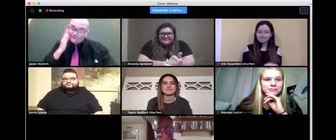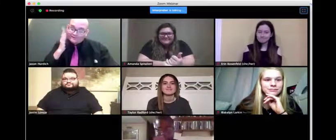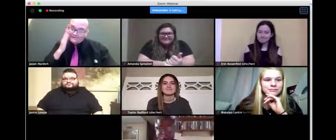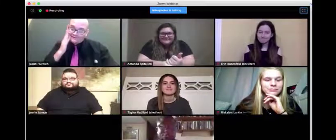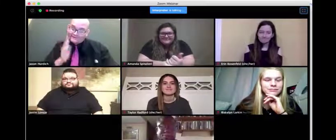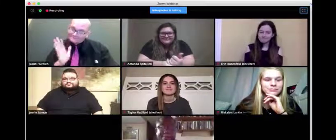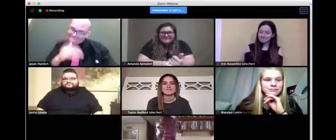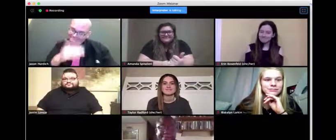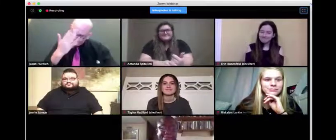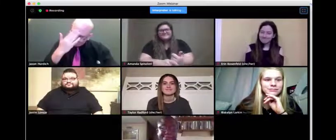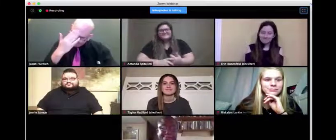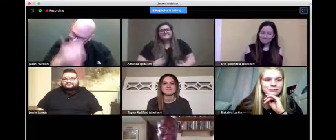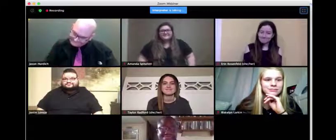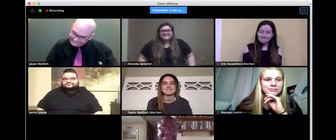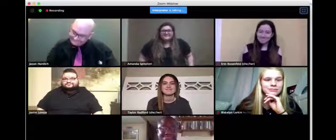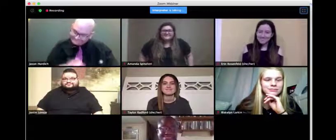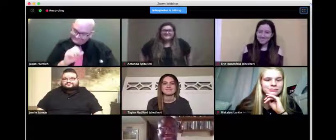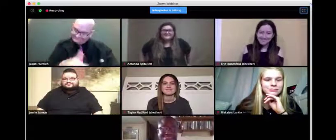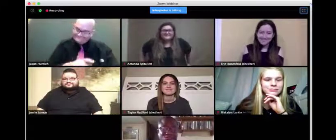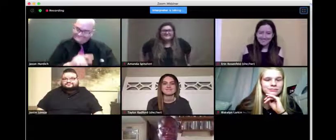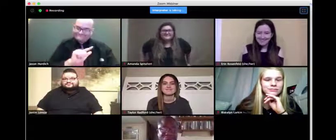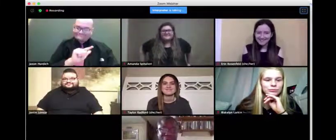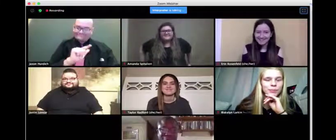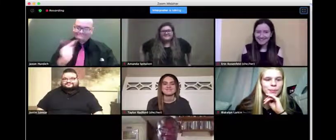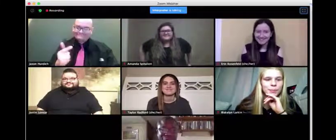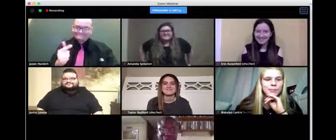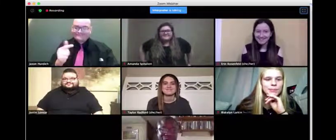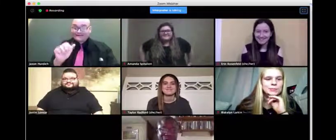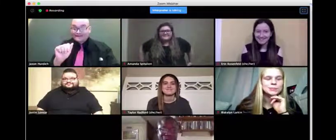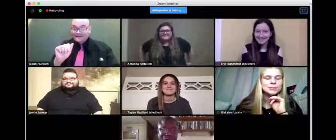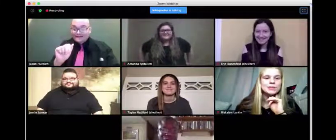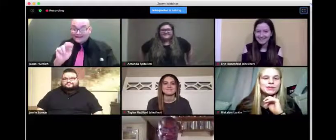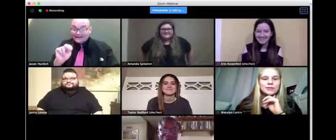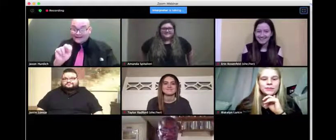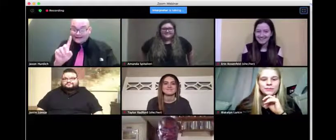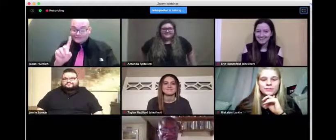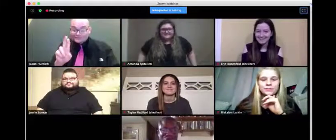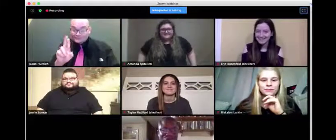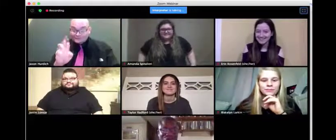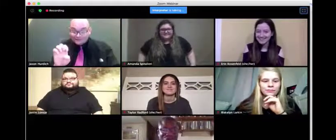we'll talk with Andre. Who are you, Andre?